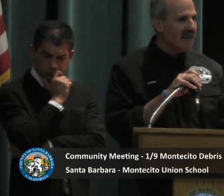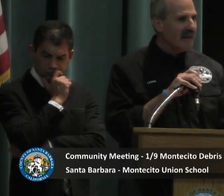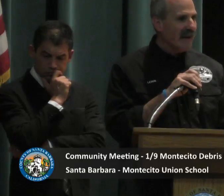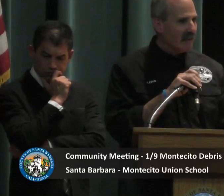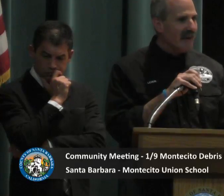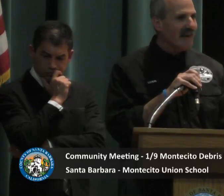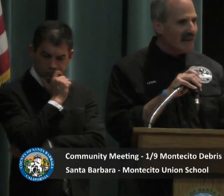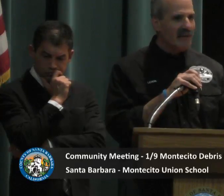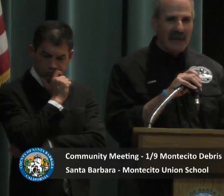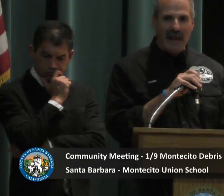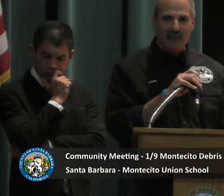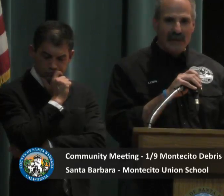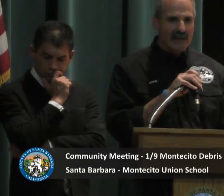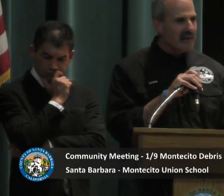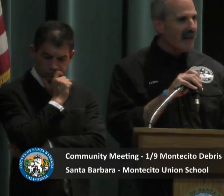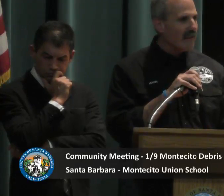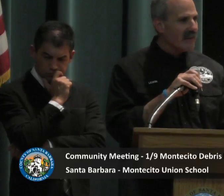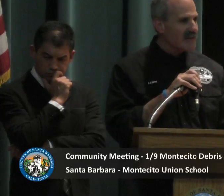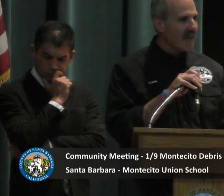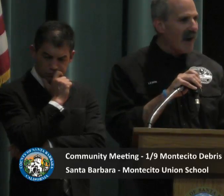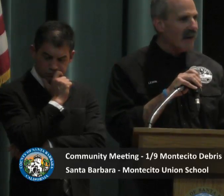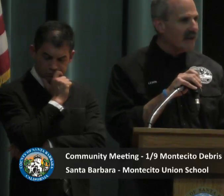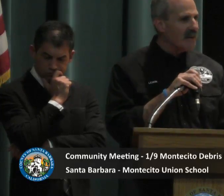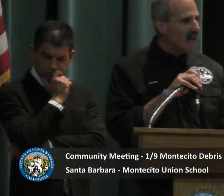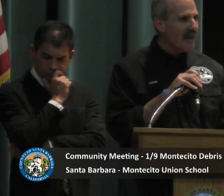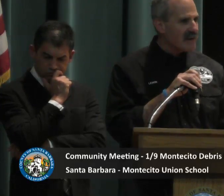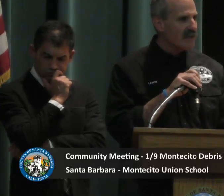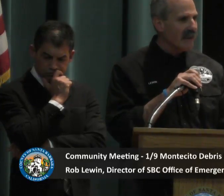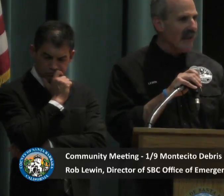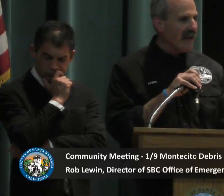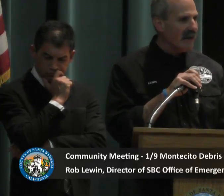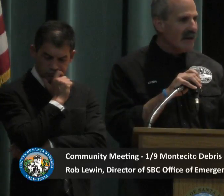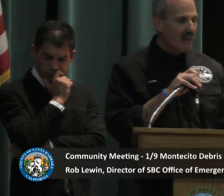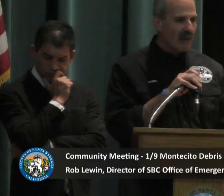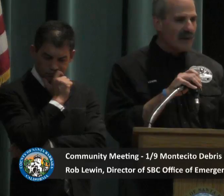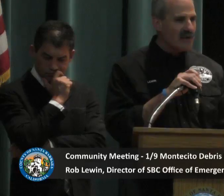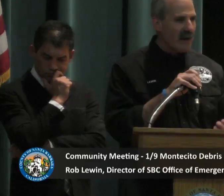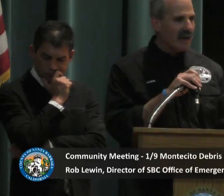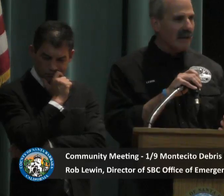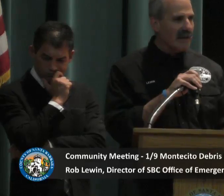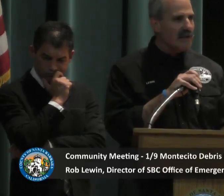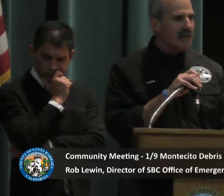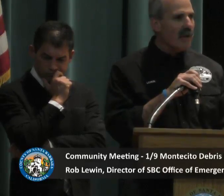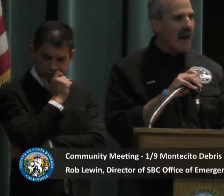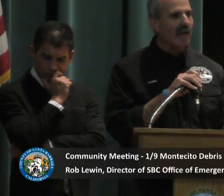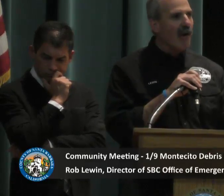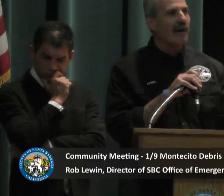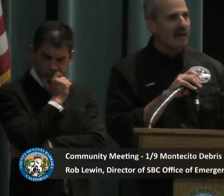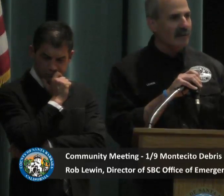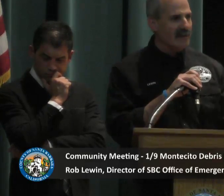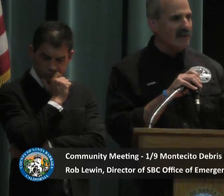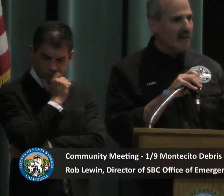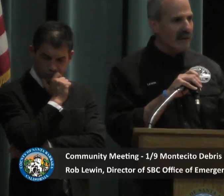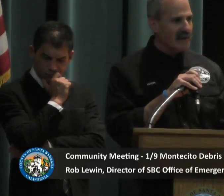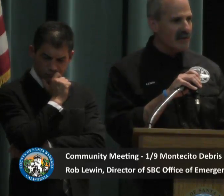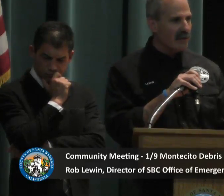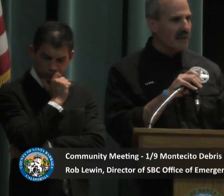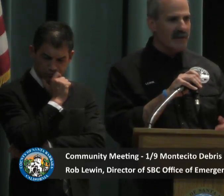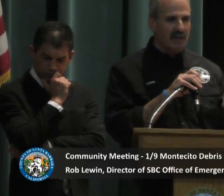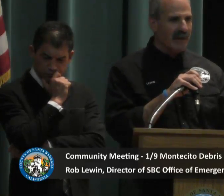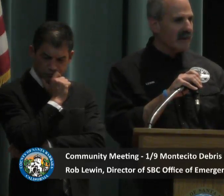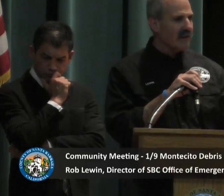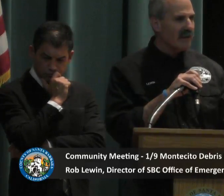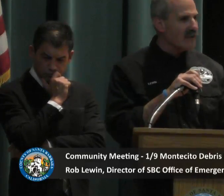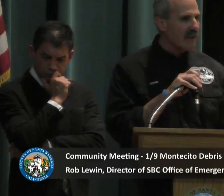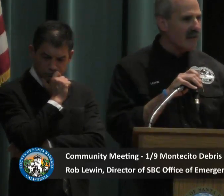life. And we can do that, and we can do that with a smile and do the best we can. We're going to try to let you know how long it'll be. So if we get a storm